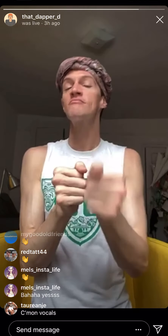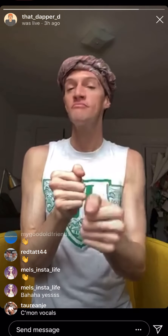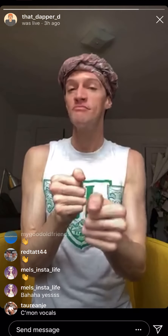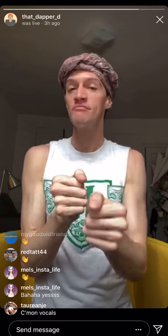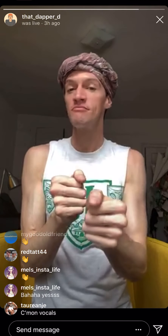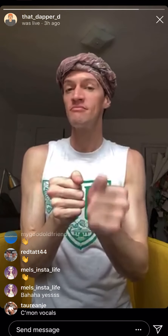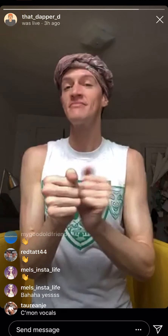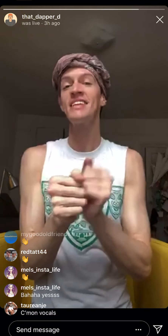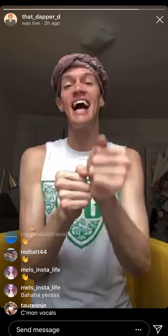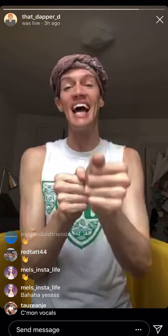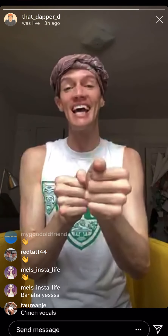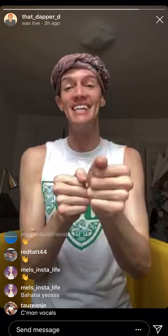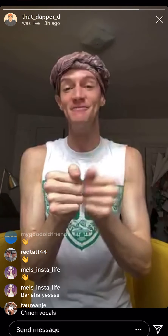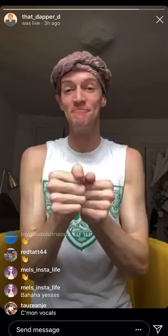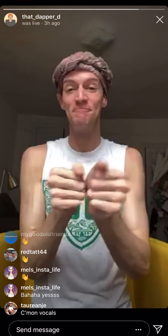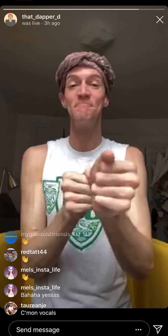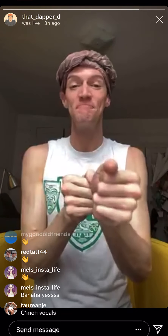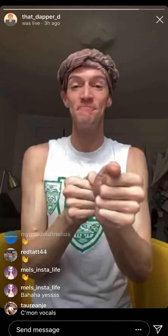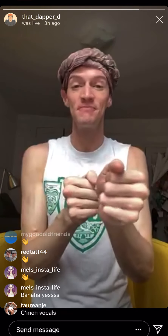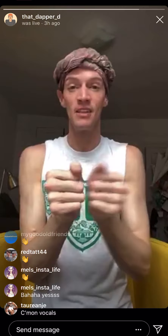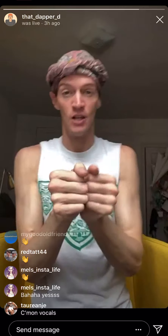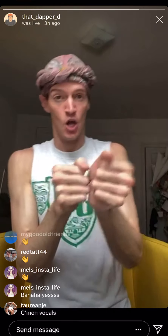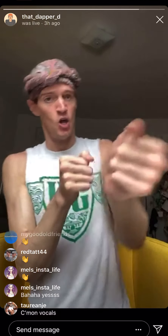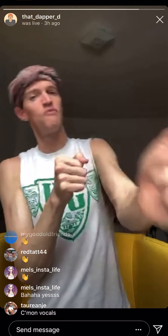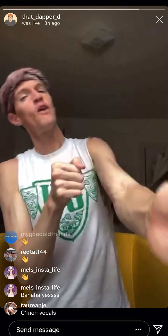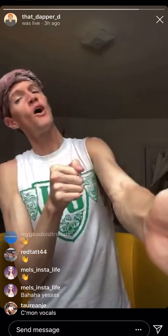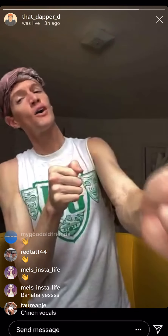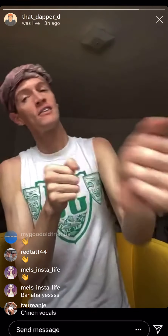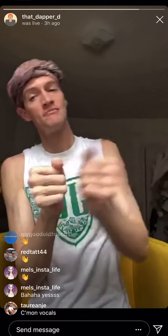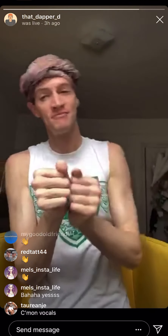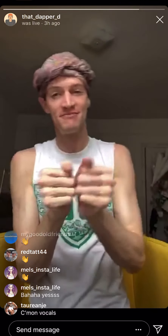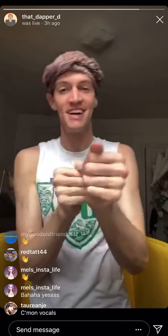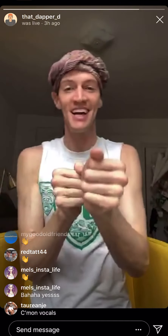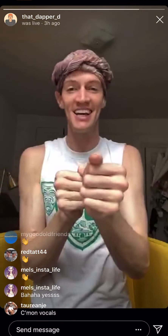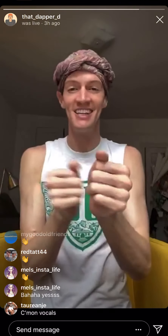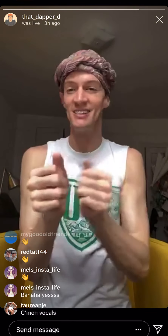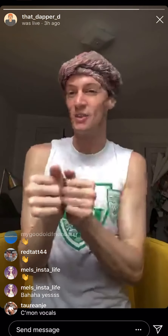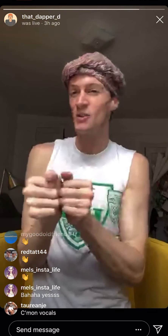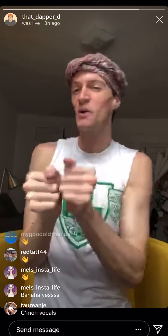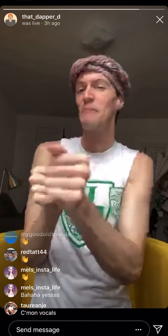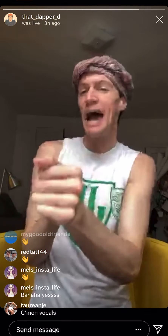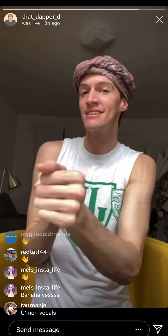behind a head far far ahead or pass